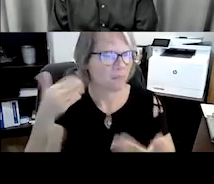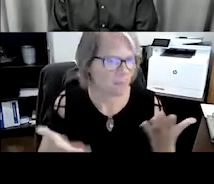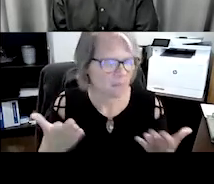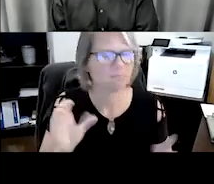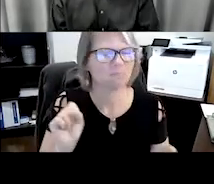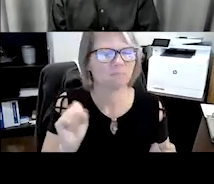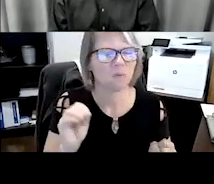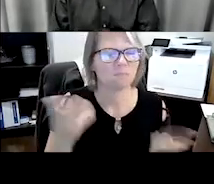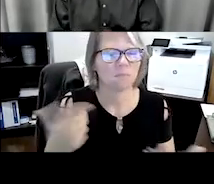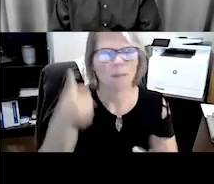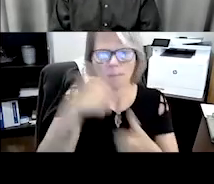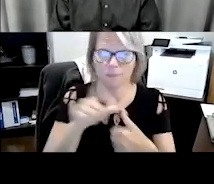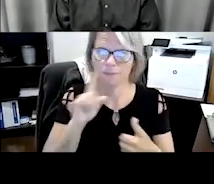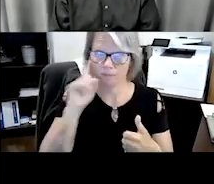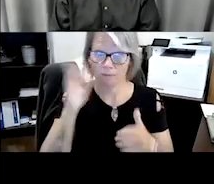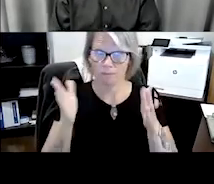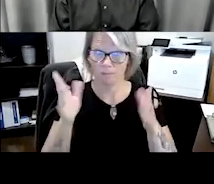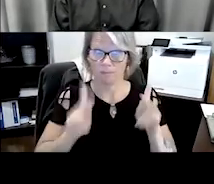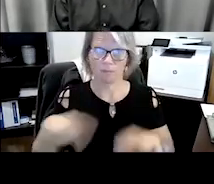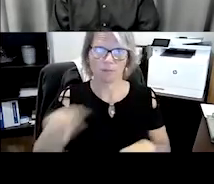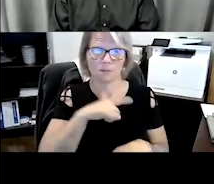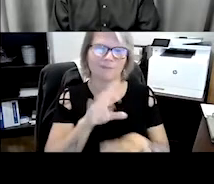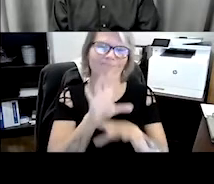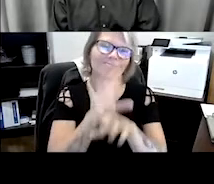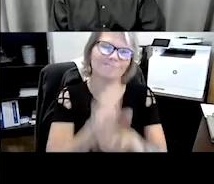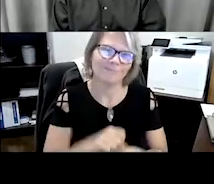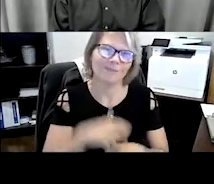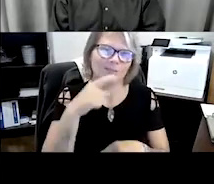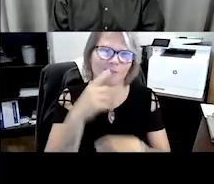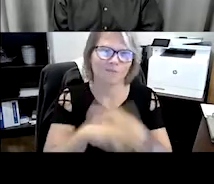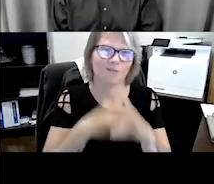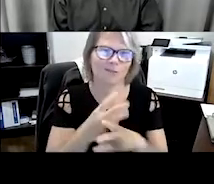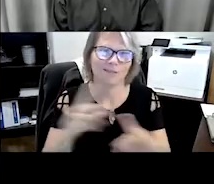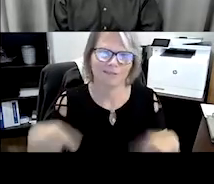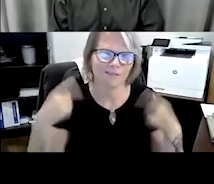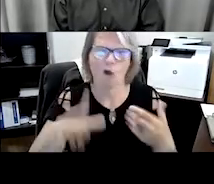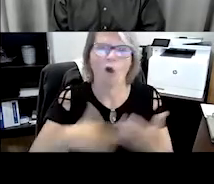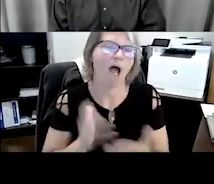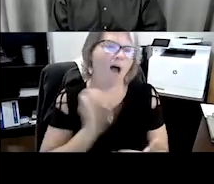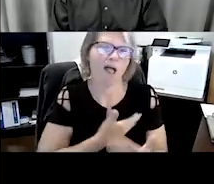people that you've ever met. You may have never met someone who is deaf before. But